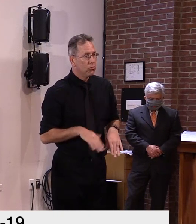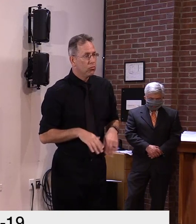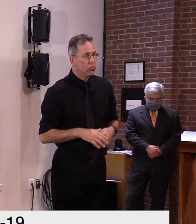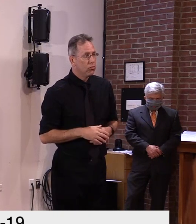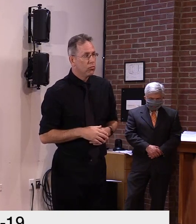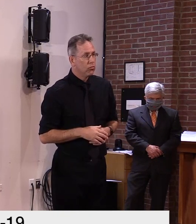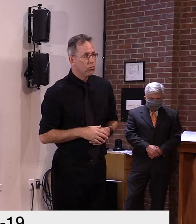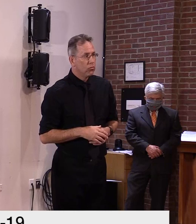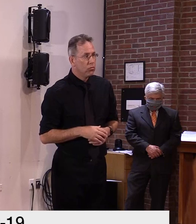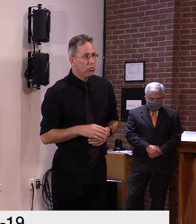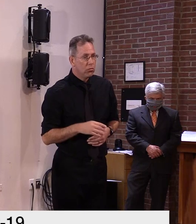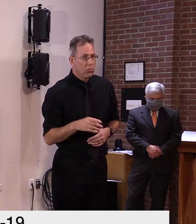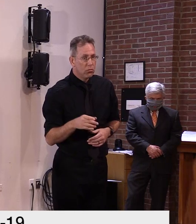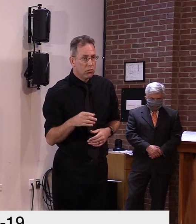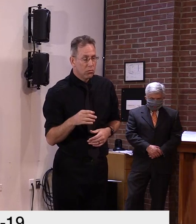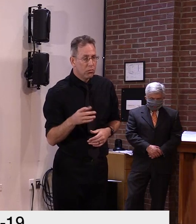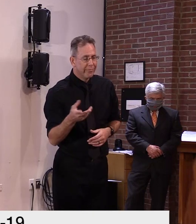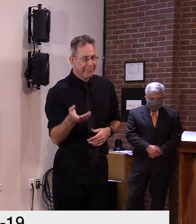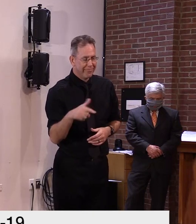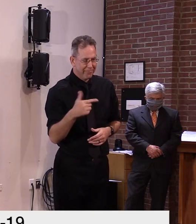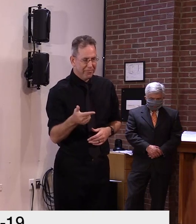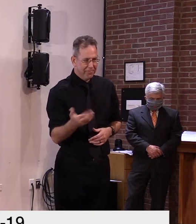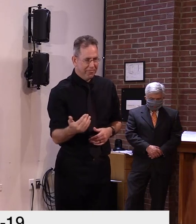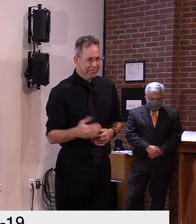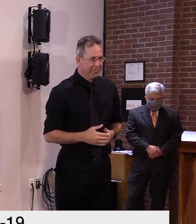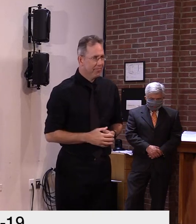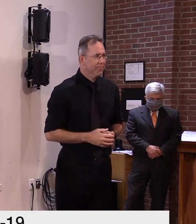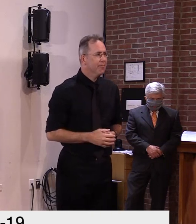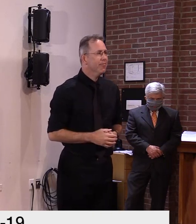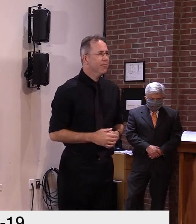Aaron, VT Digger. I heard Dr. Levine. Hi.